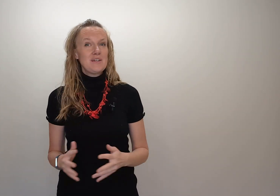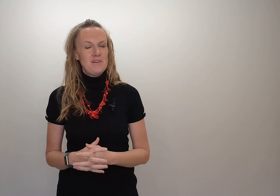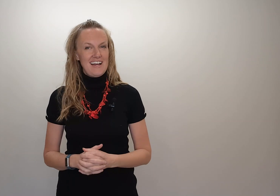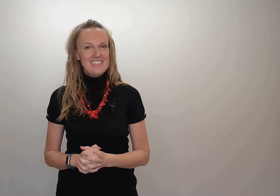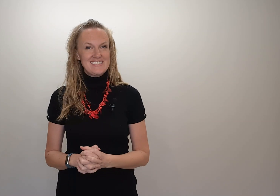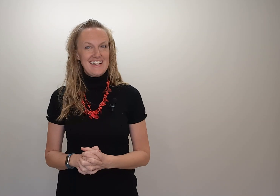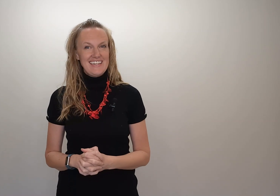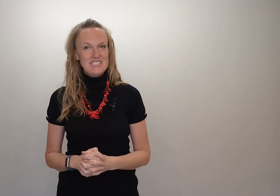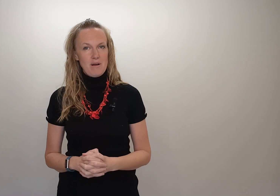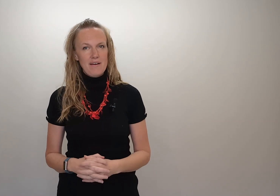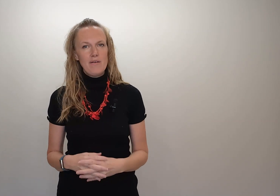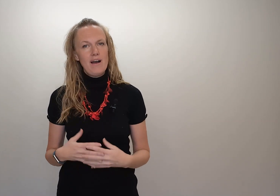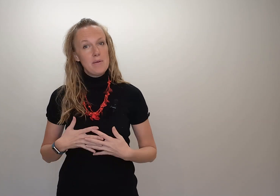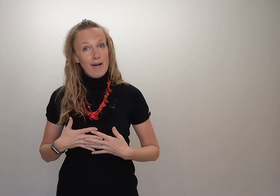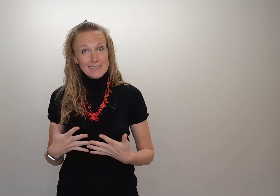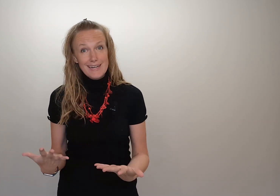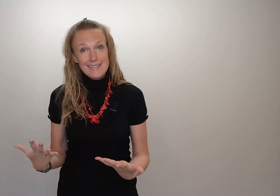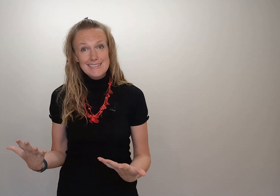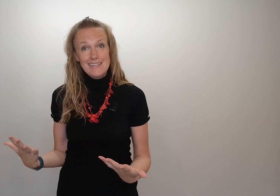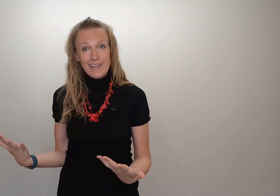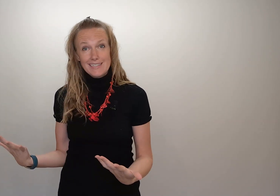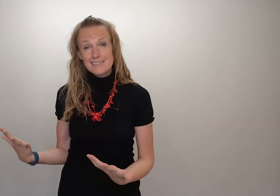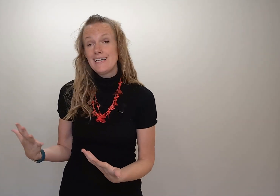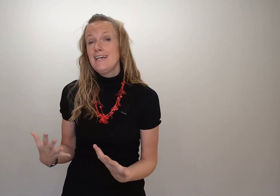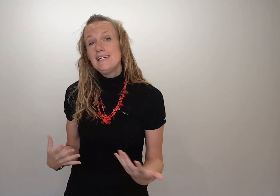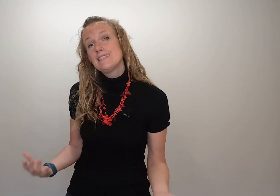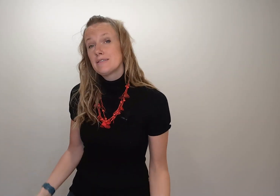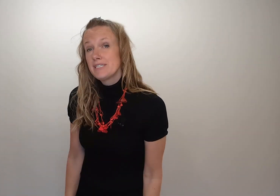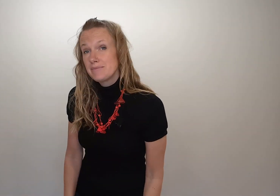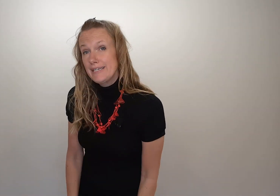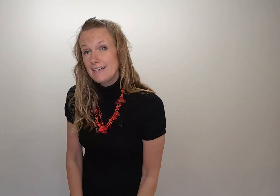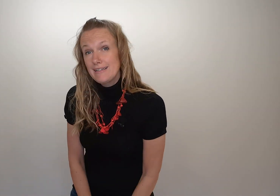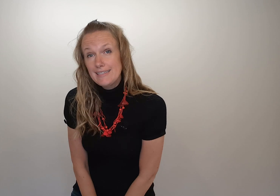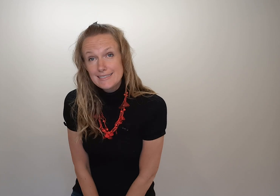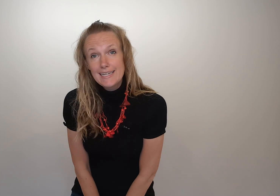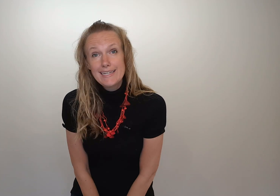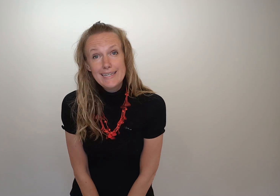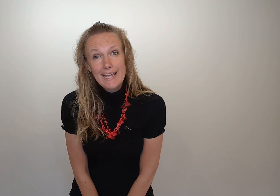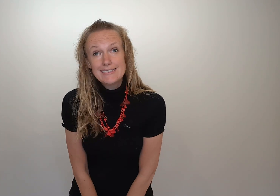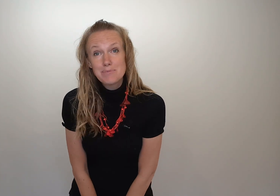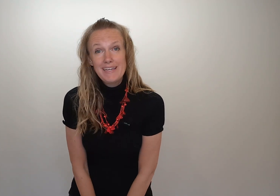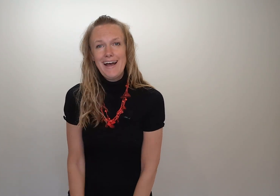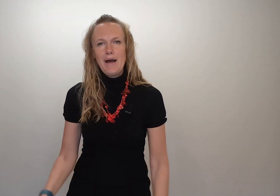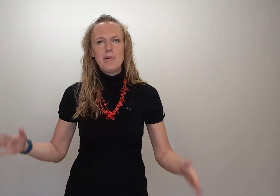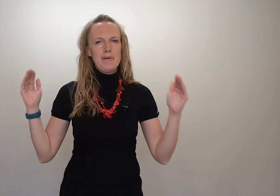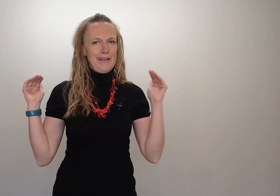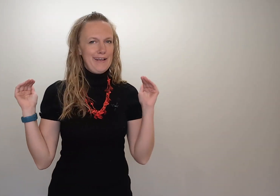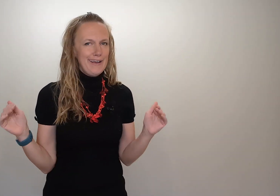will have us signing tomorrow. I apologize in advance. Sometimes I get a little excited and speed up, but I'm